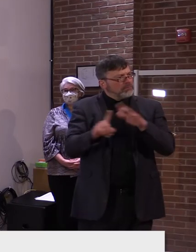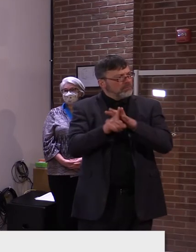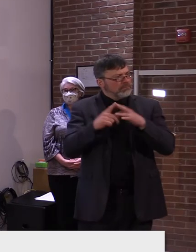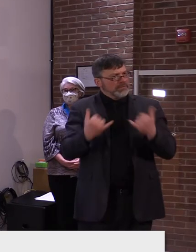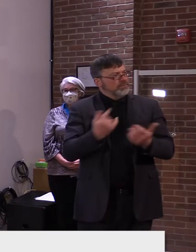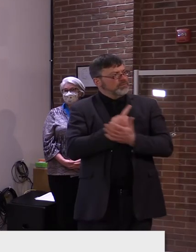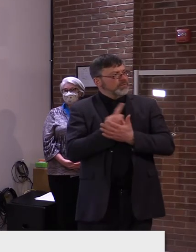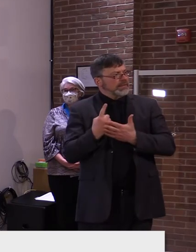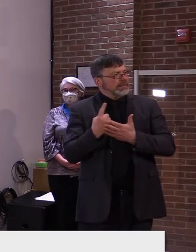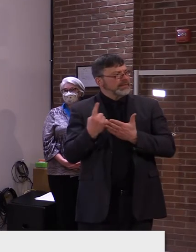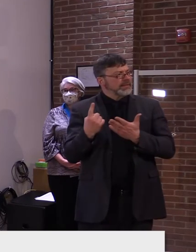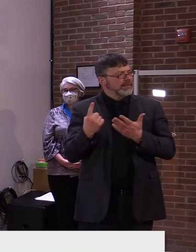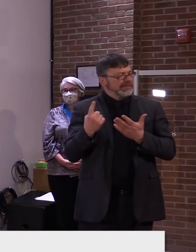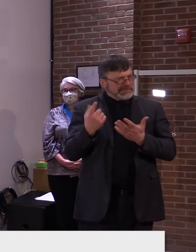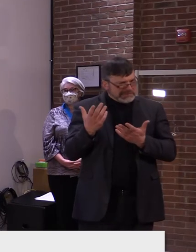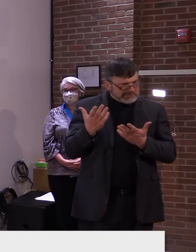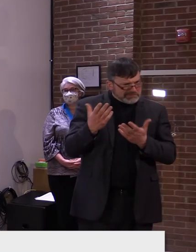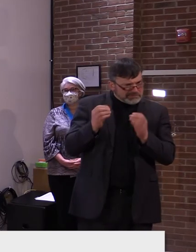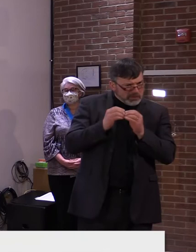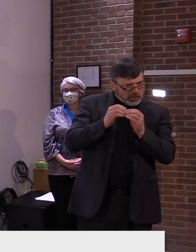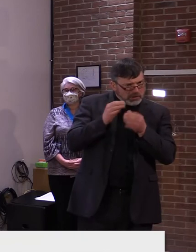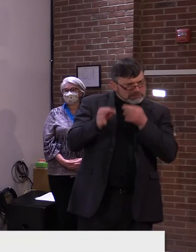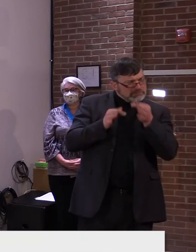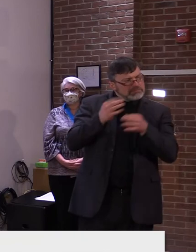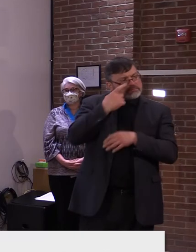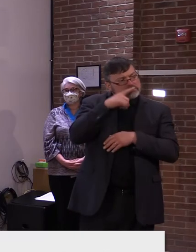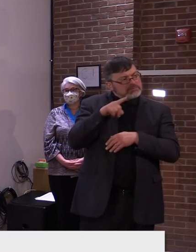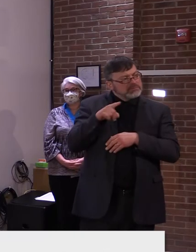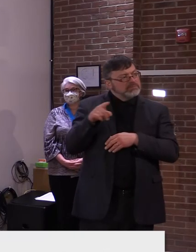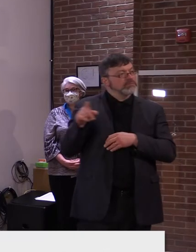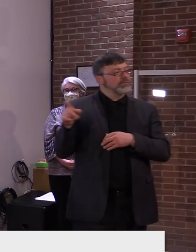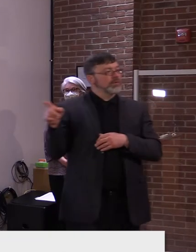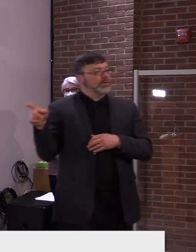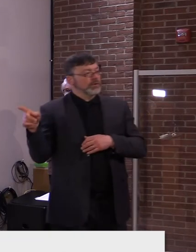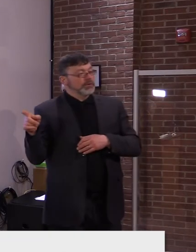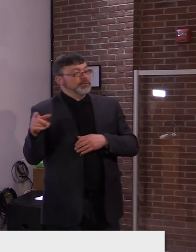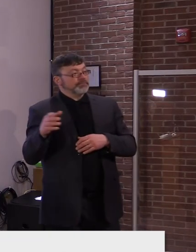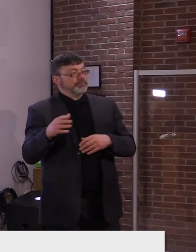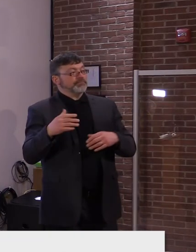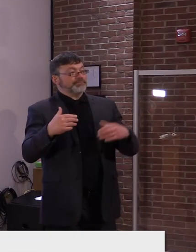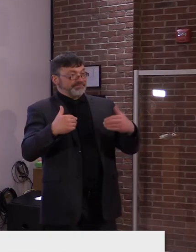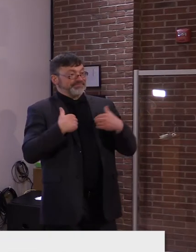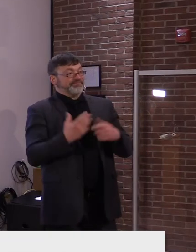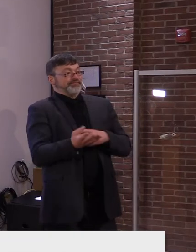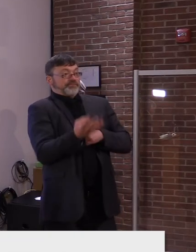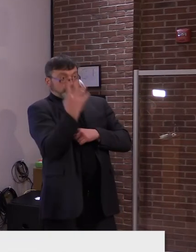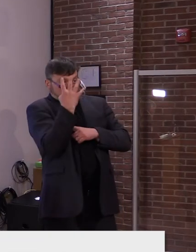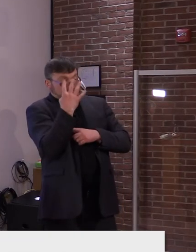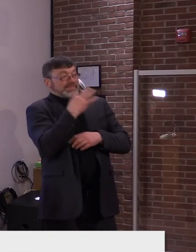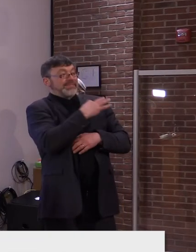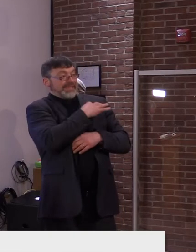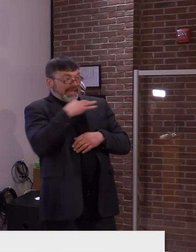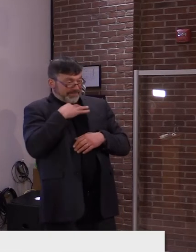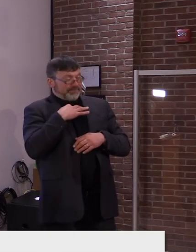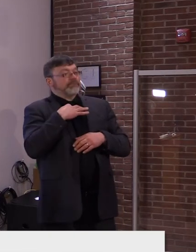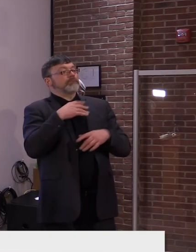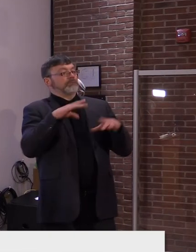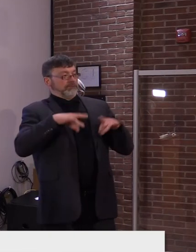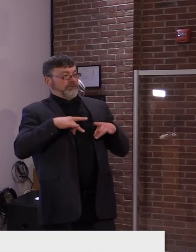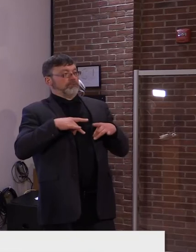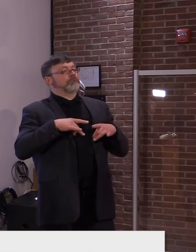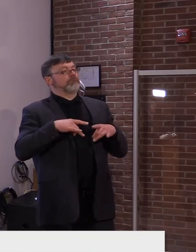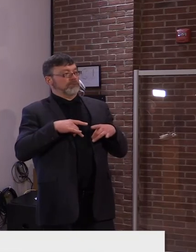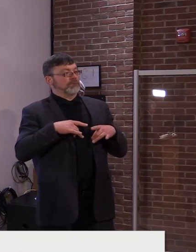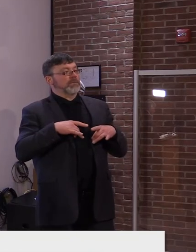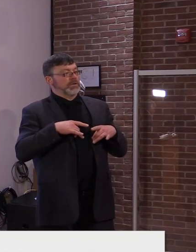facility? Yeah, they have four staff people that are positive. I think one came back yesterday, but don't quote me on that.